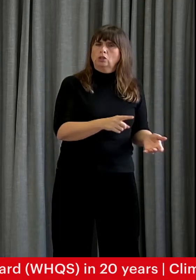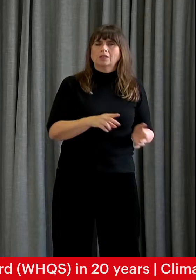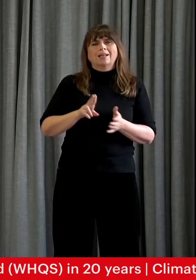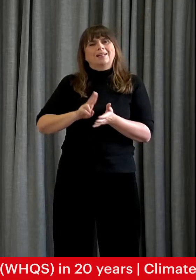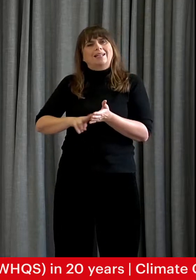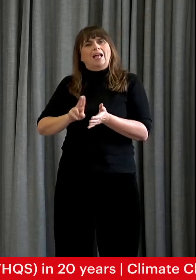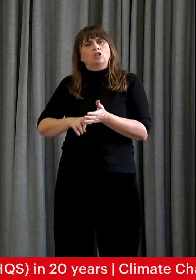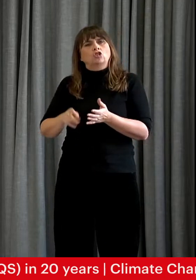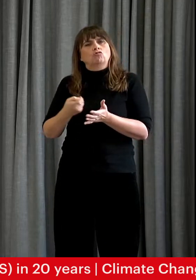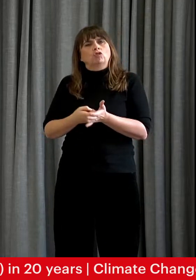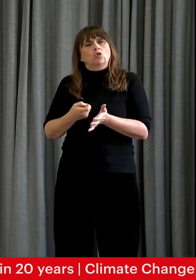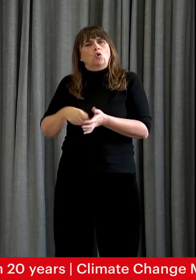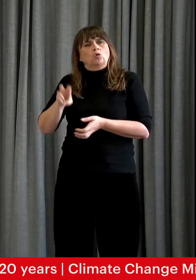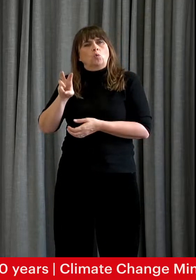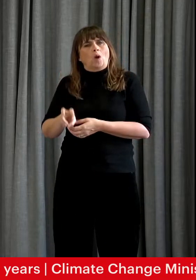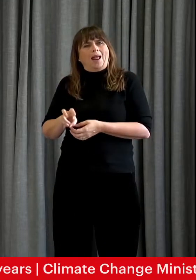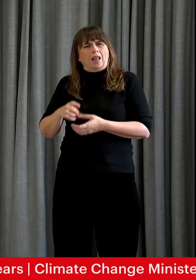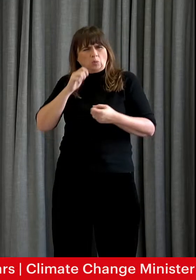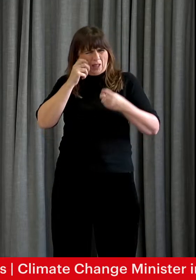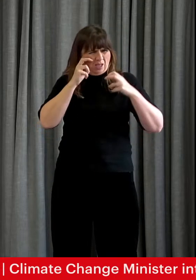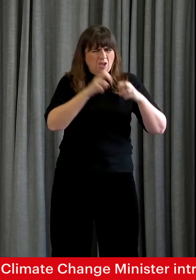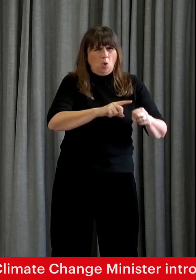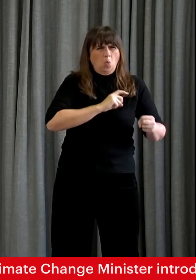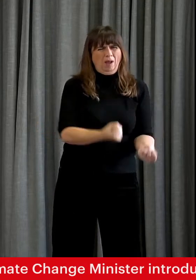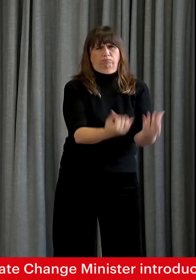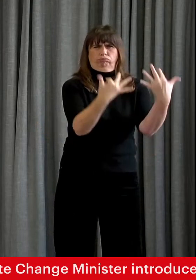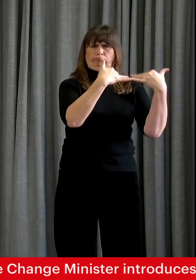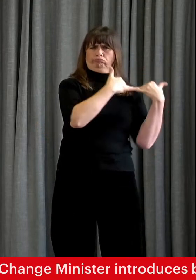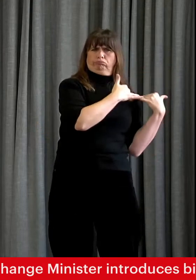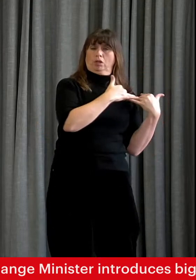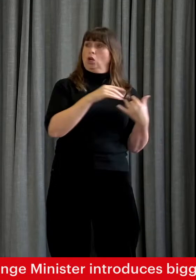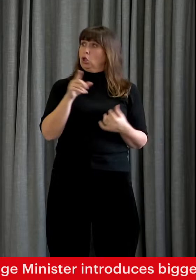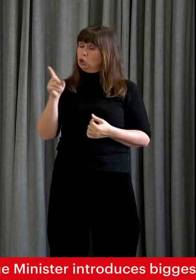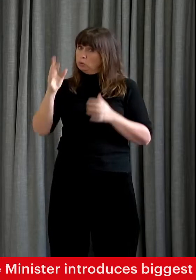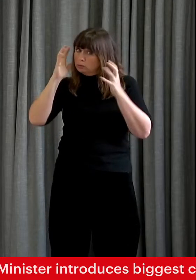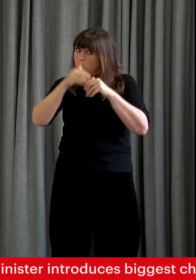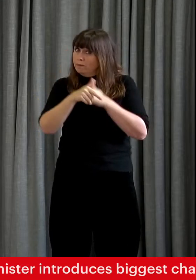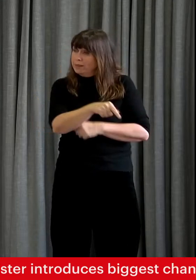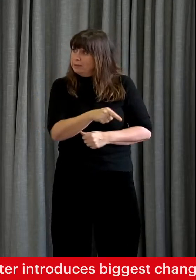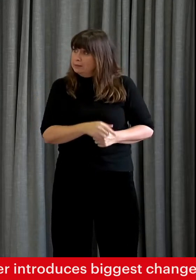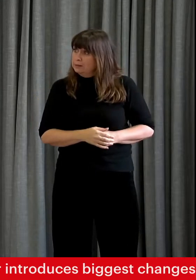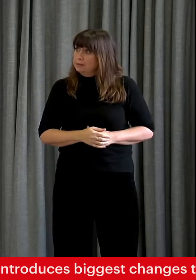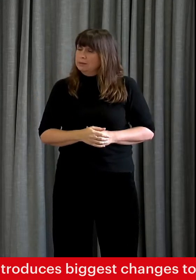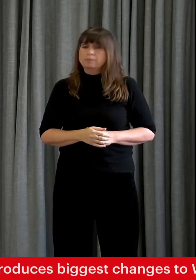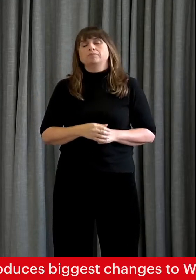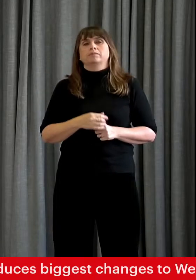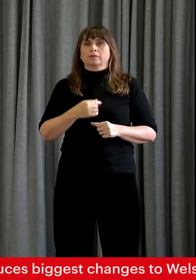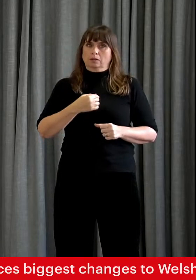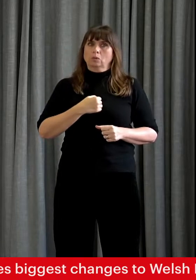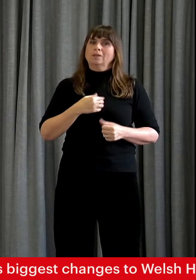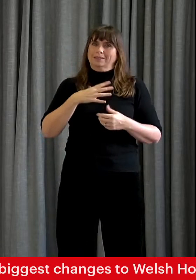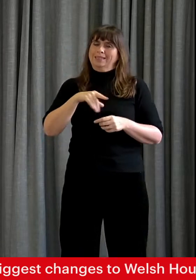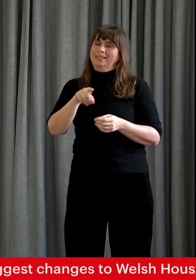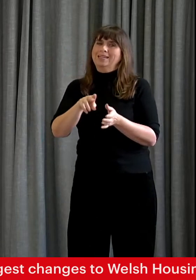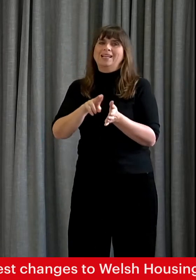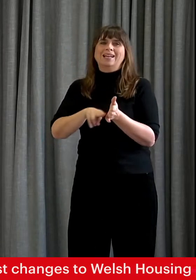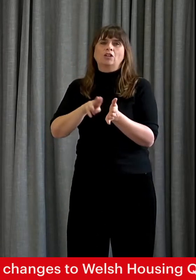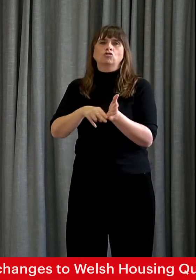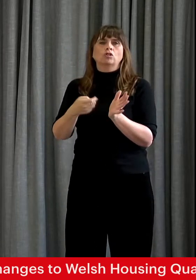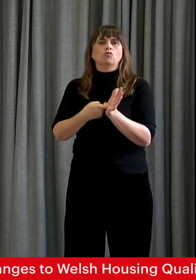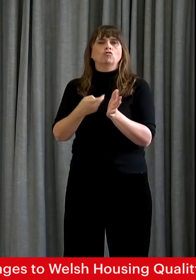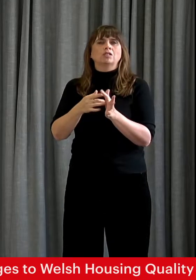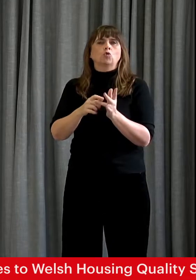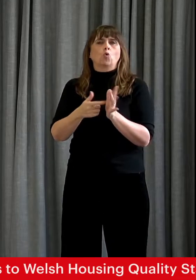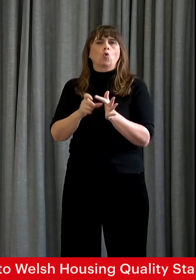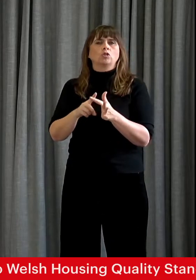Wales, obviously, who look after that, say they're investigating it. But how concerned are you by that possibility? So we rely very heavily on Natural Resources Wales to work